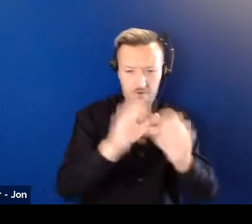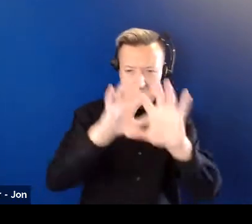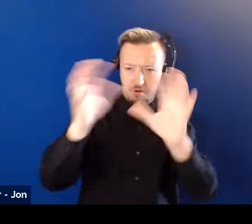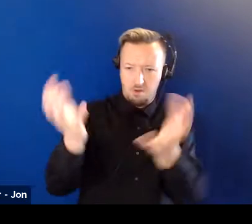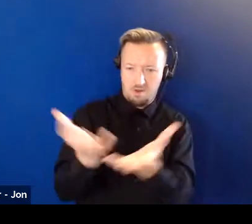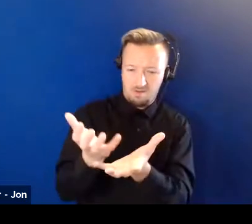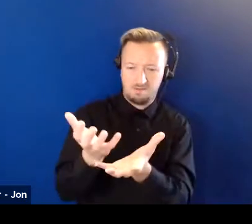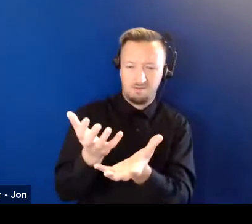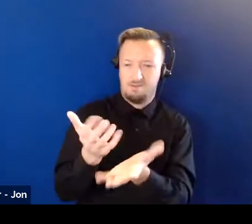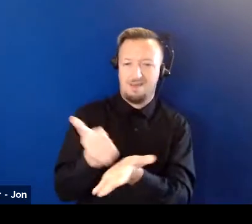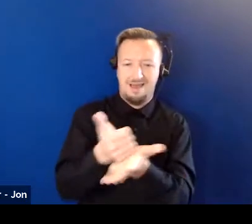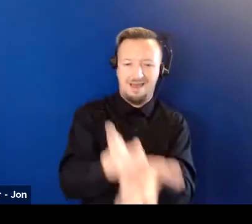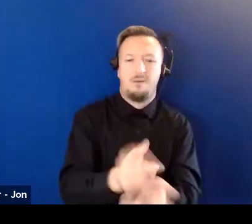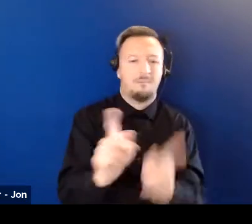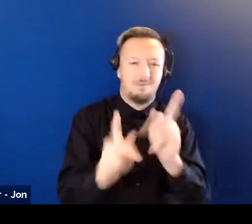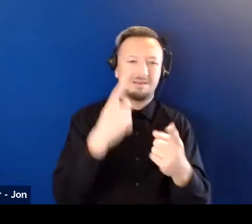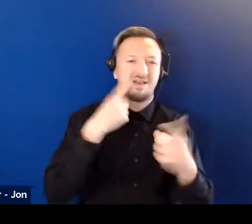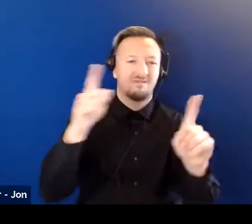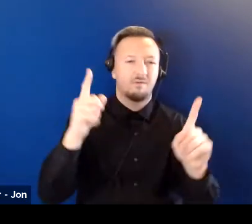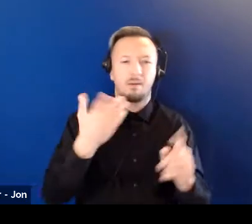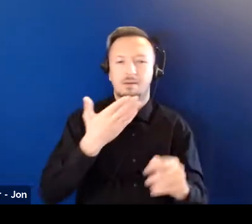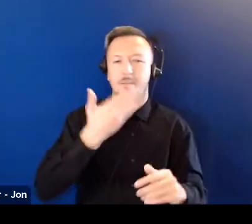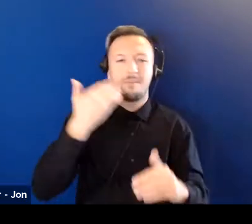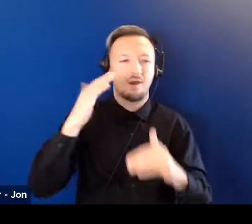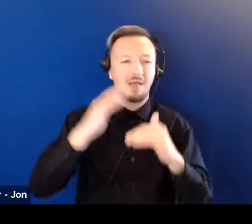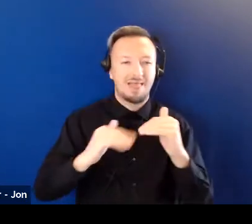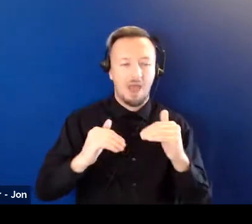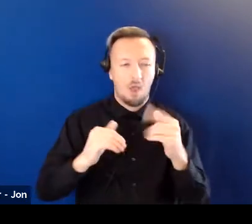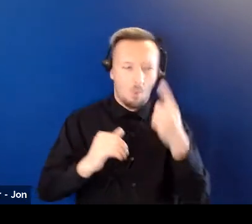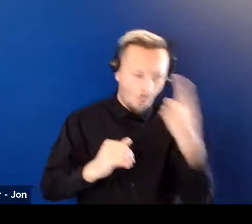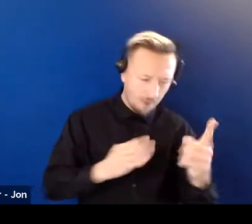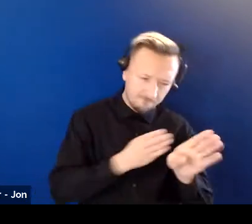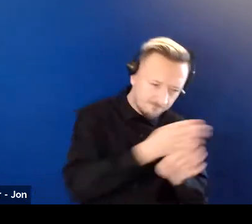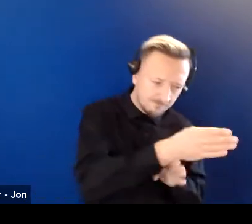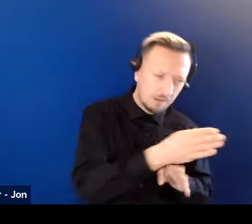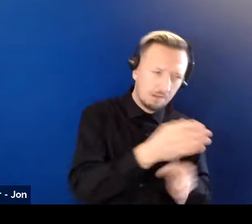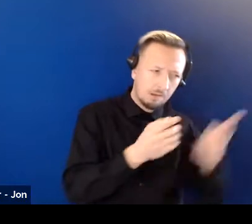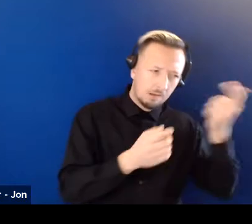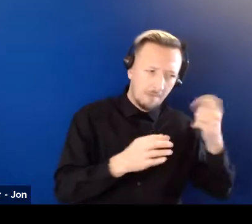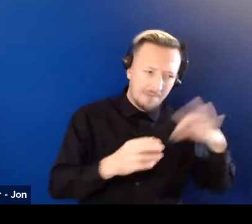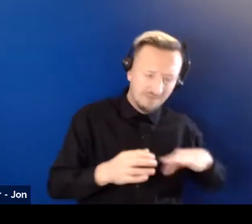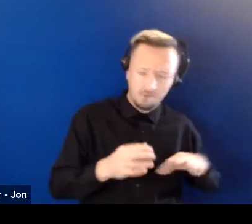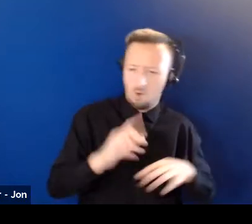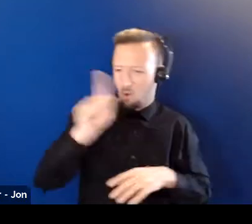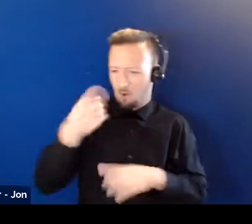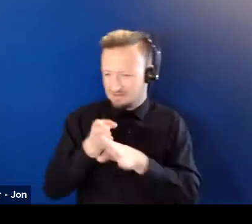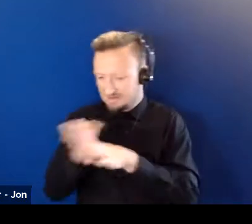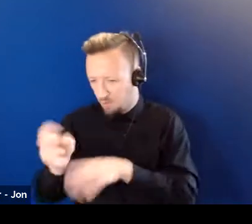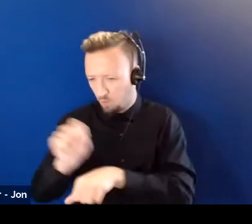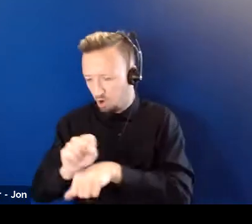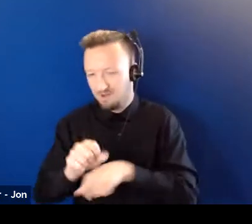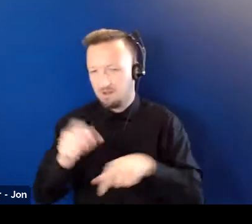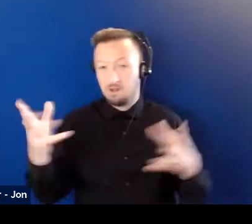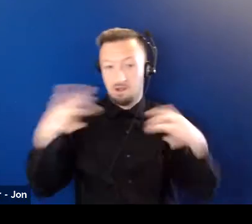obtaining benefits or looking at careers. It builds stability into their lives. Thank